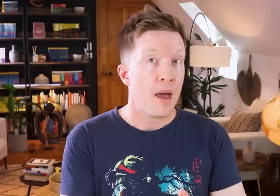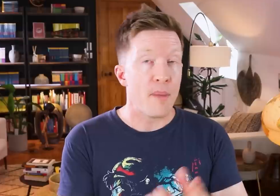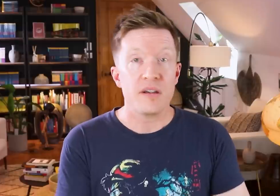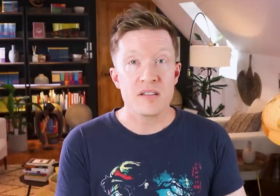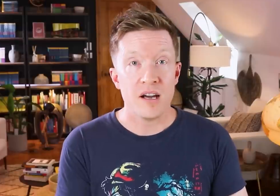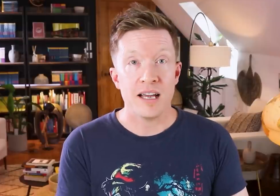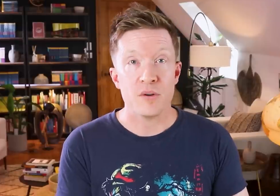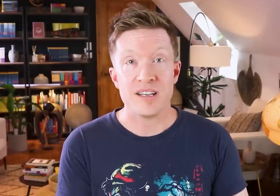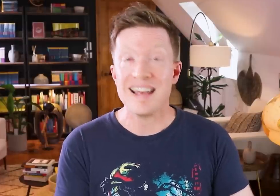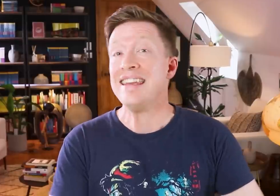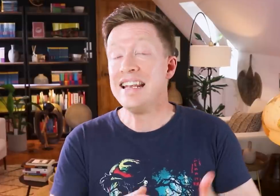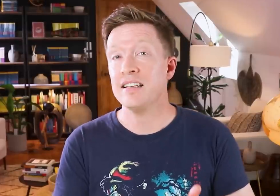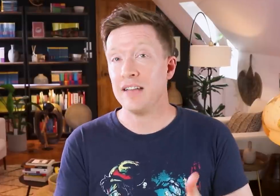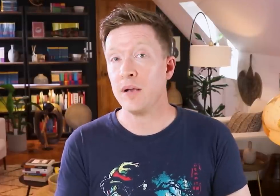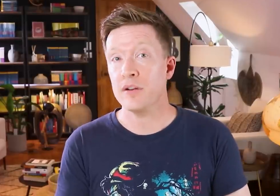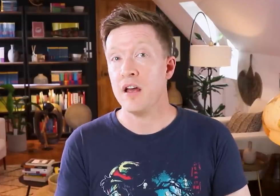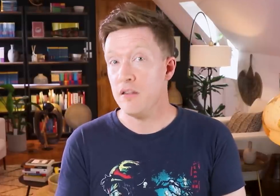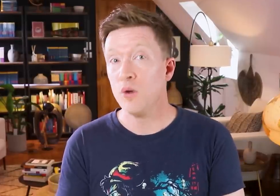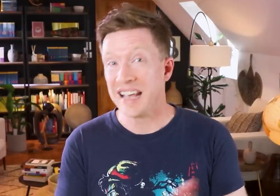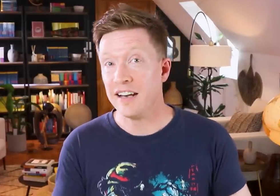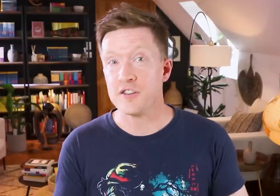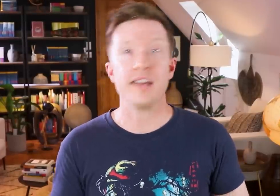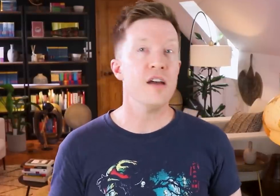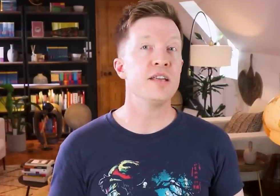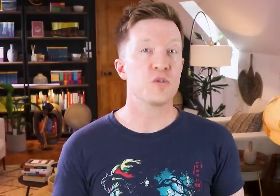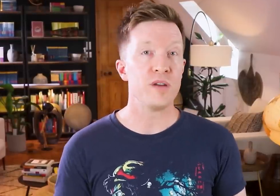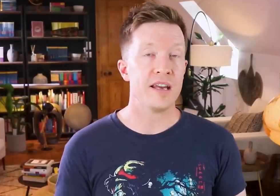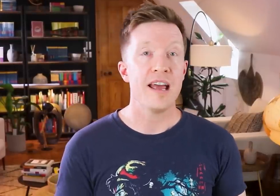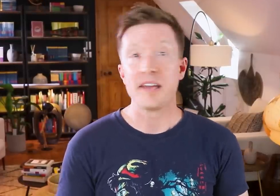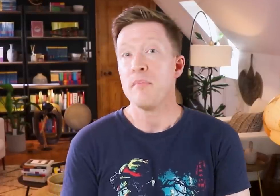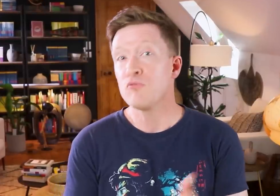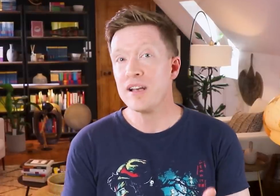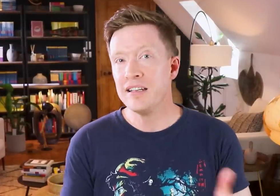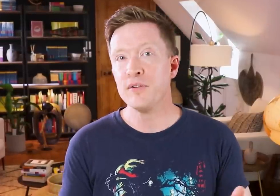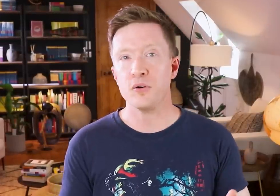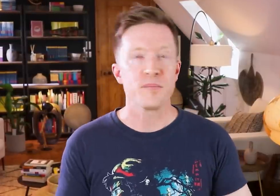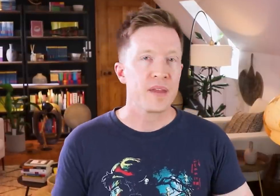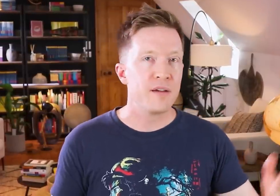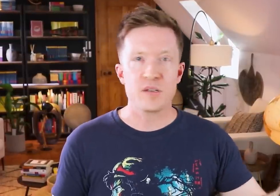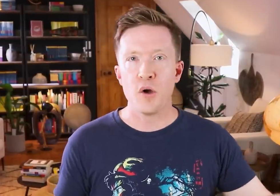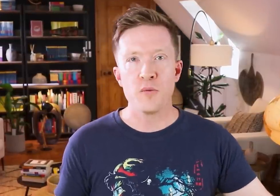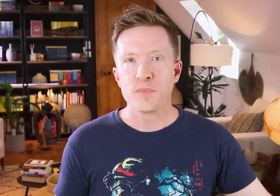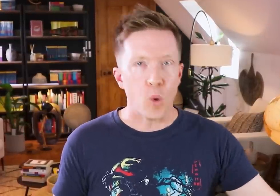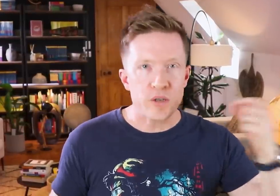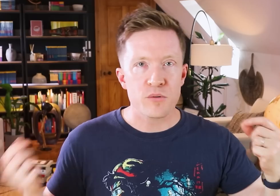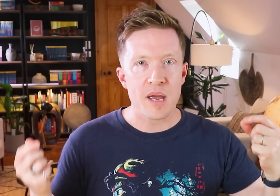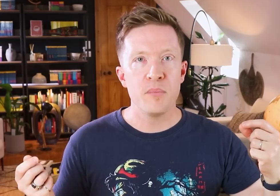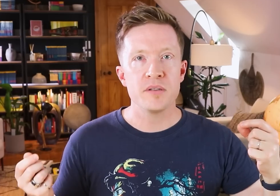American sign language is their native language, not English, and learning to read can be really difficult. There is no auditory input,